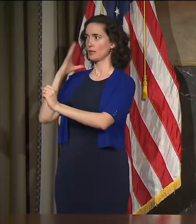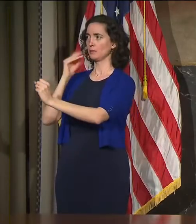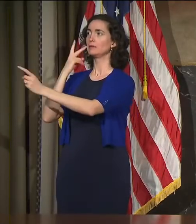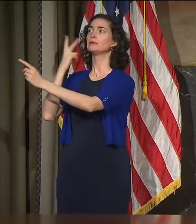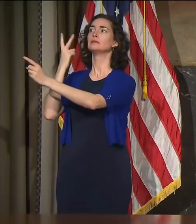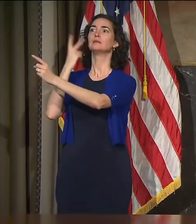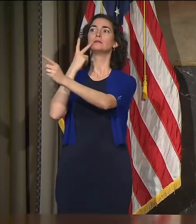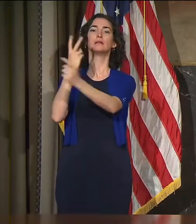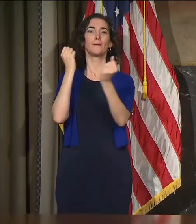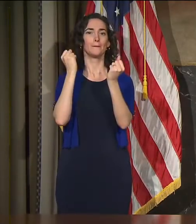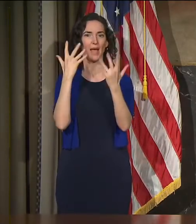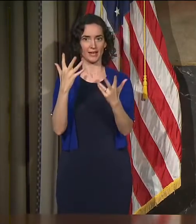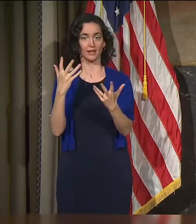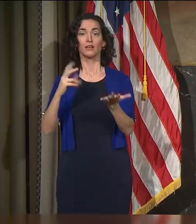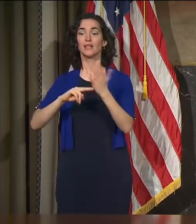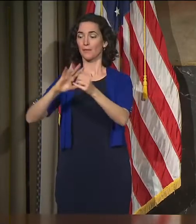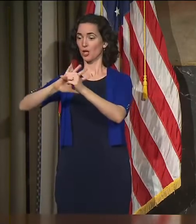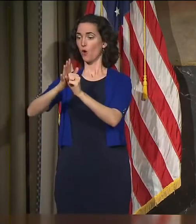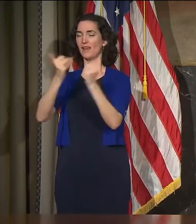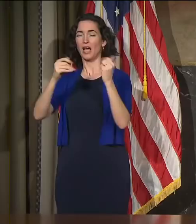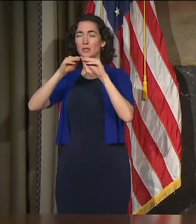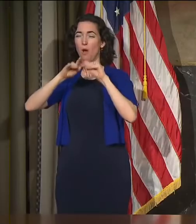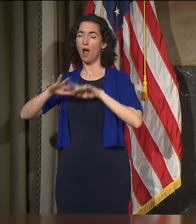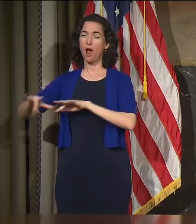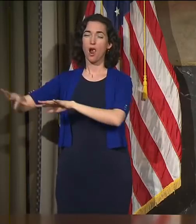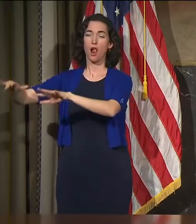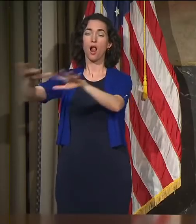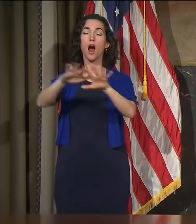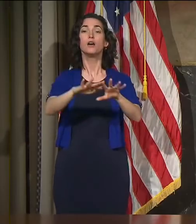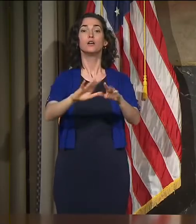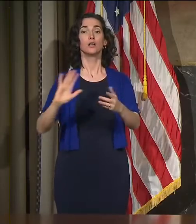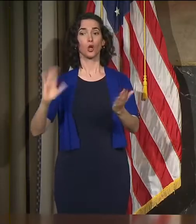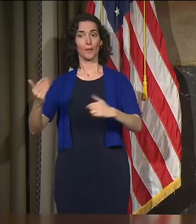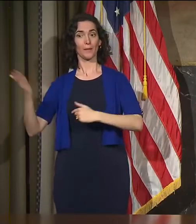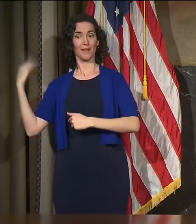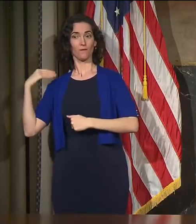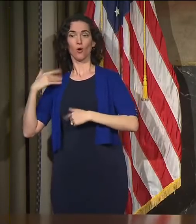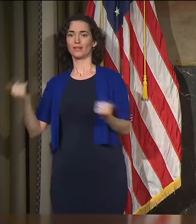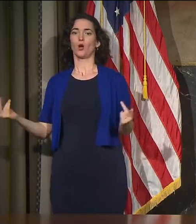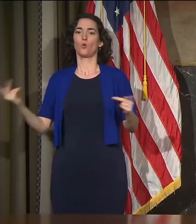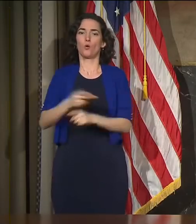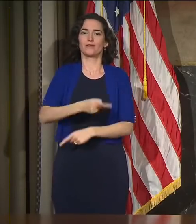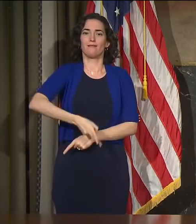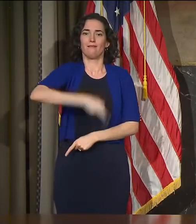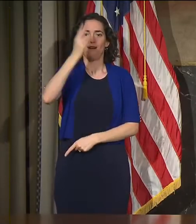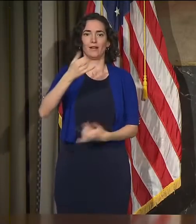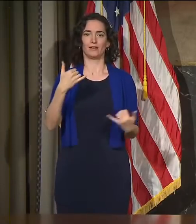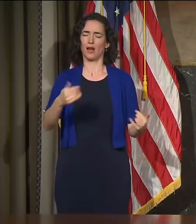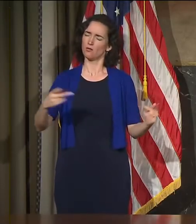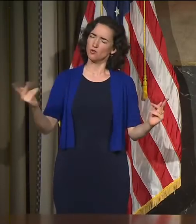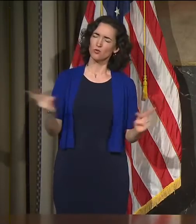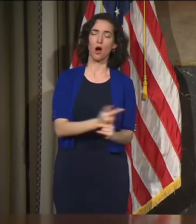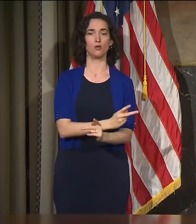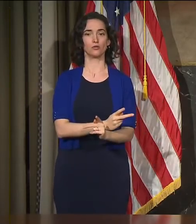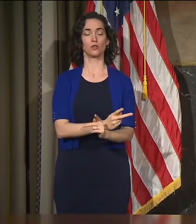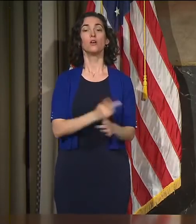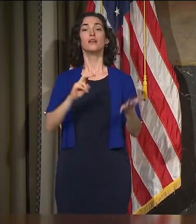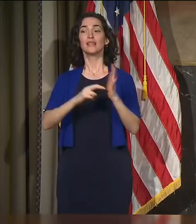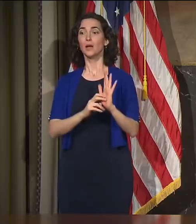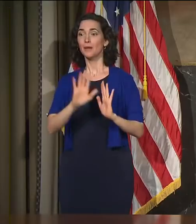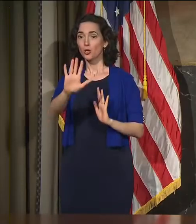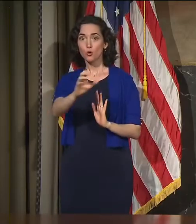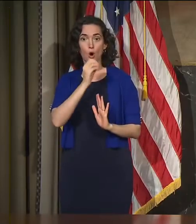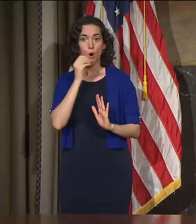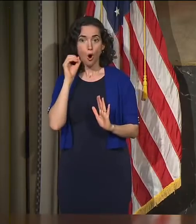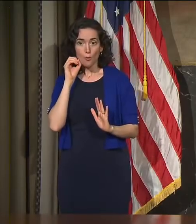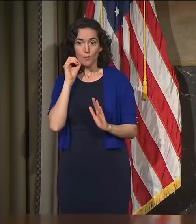is more COVID circulating now in this state than there ever has been before, which means when folks go outside of their home, they